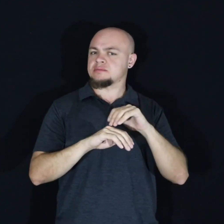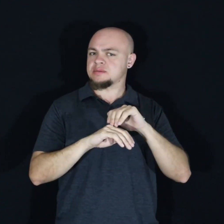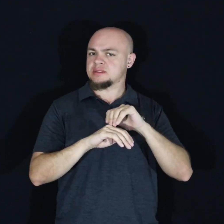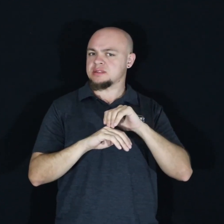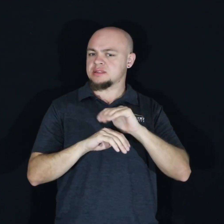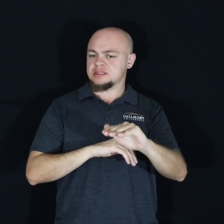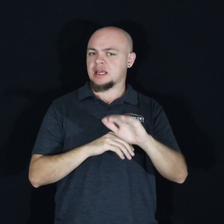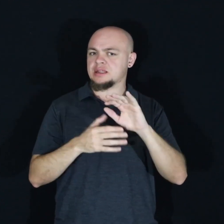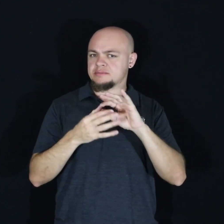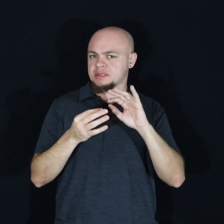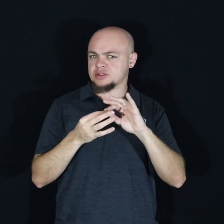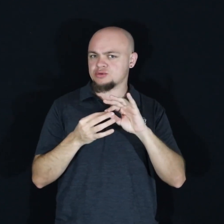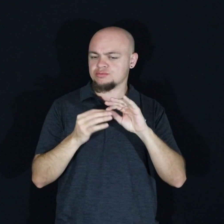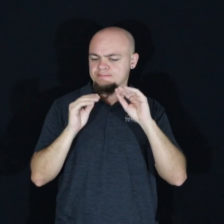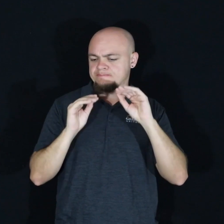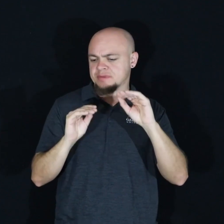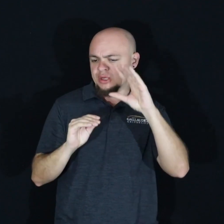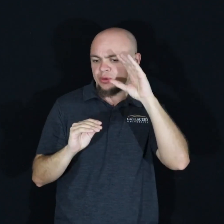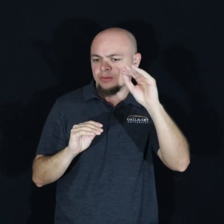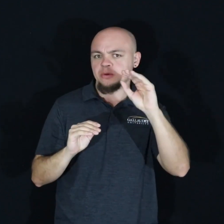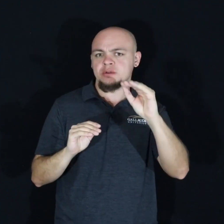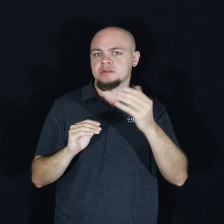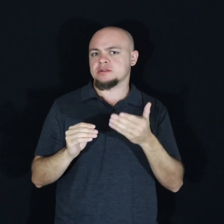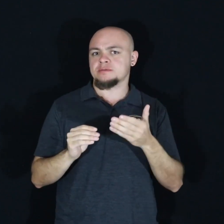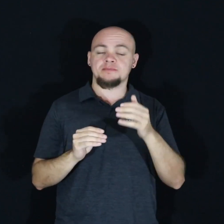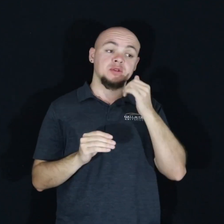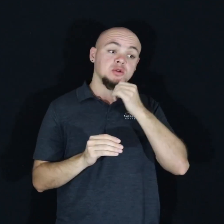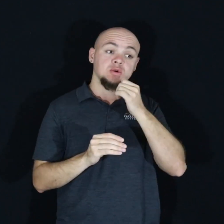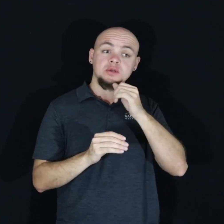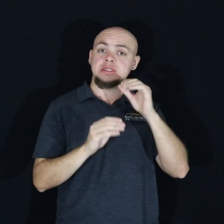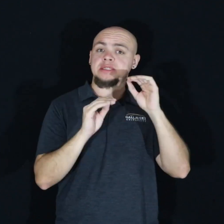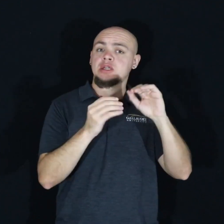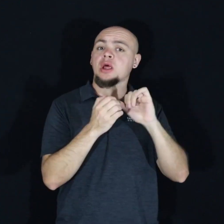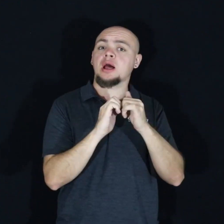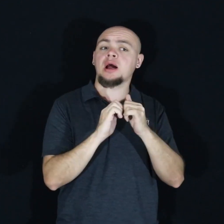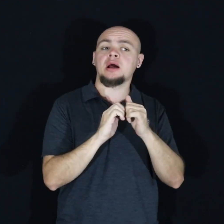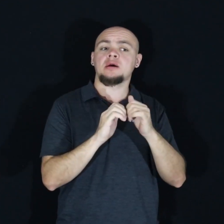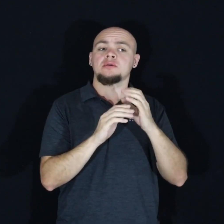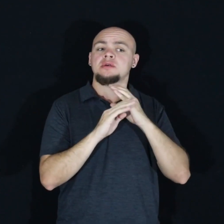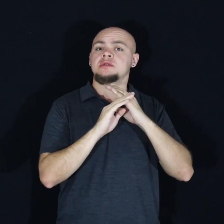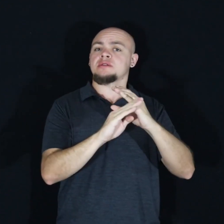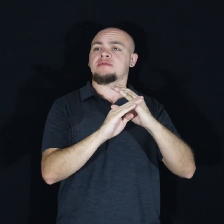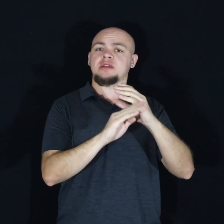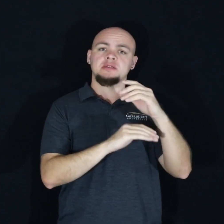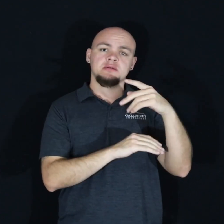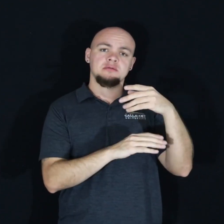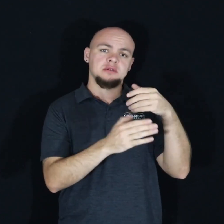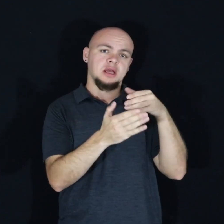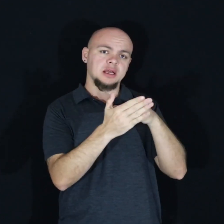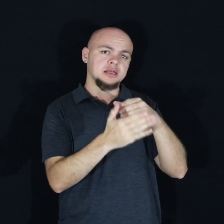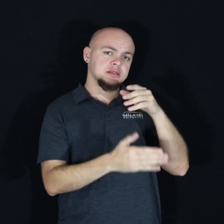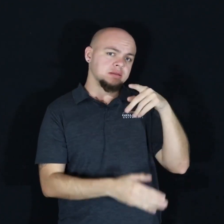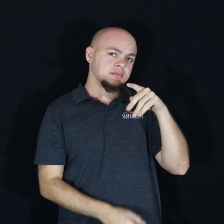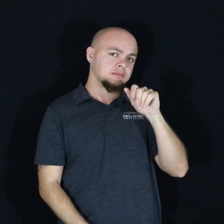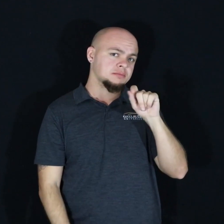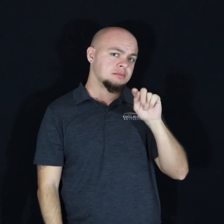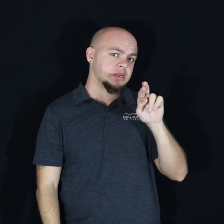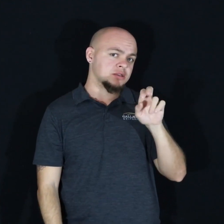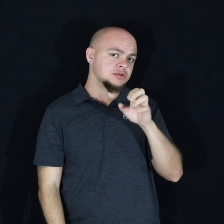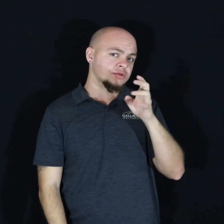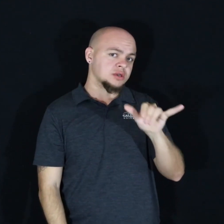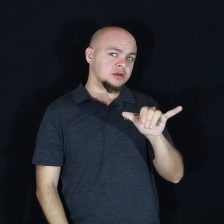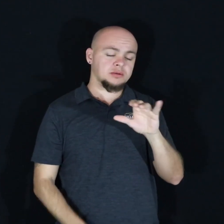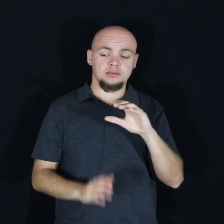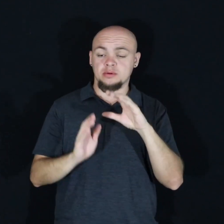target audience. I mean, they are doing a phenomenal job of teaching girls how to defend against the patriarchy, but they are not necessarily